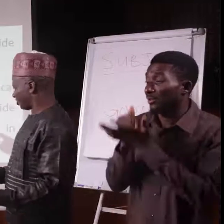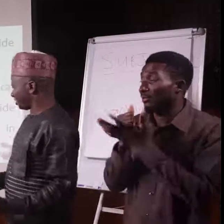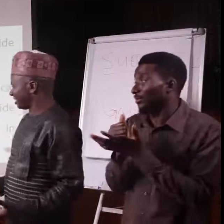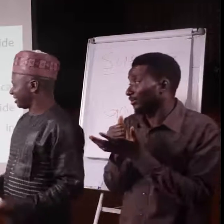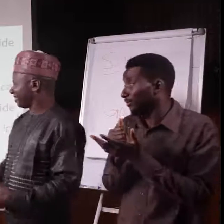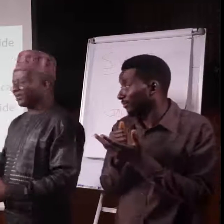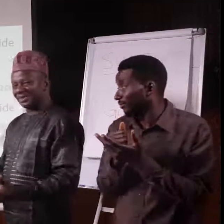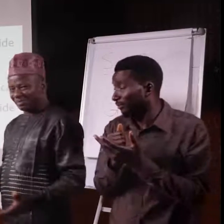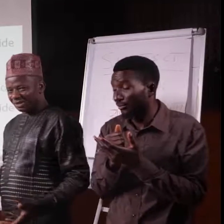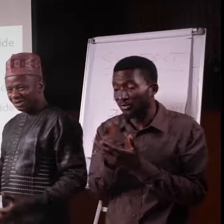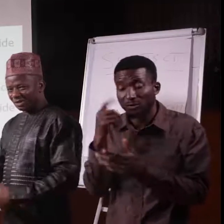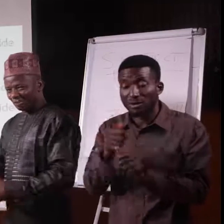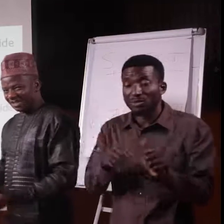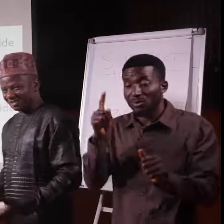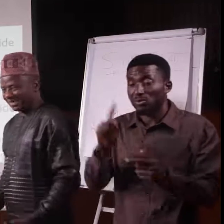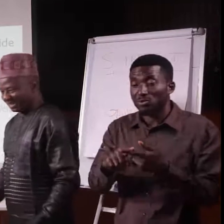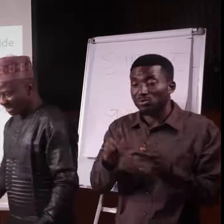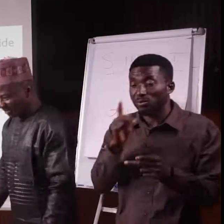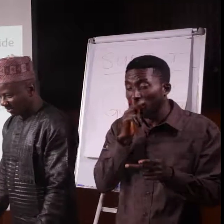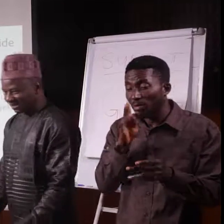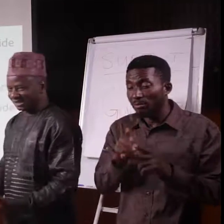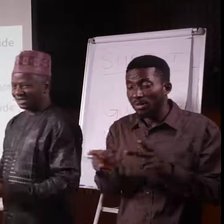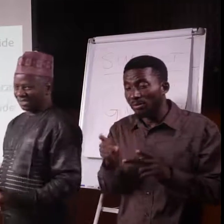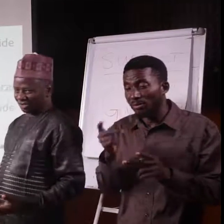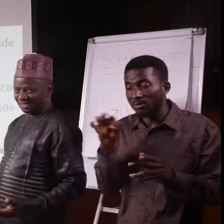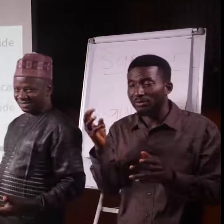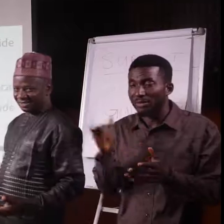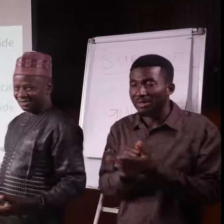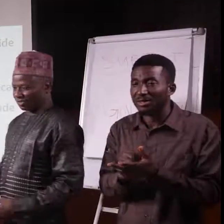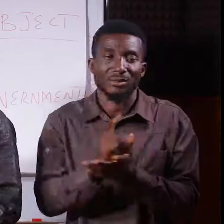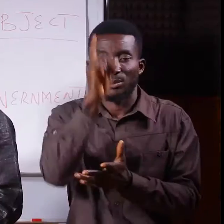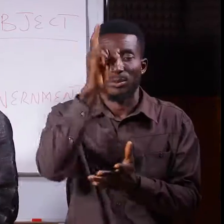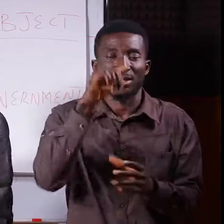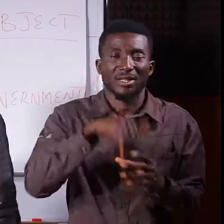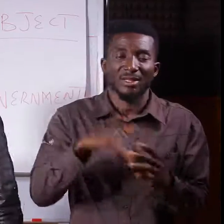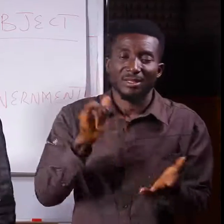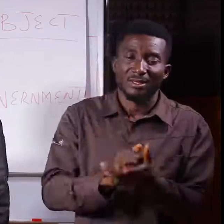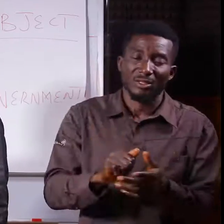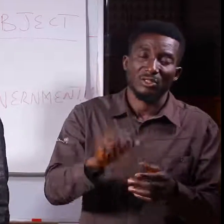the opportunity for everybody to participate in developing their community. So